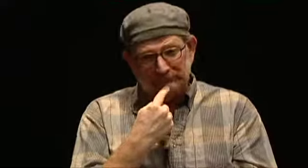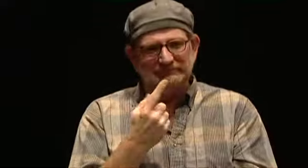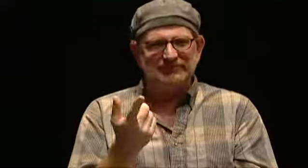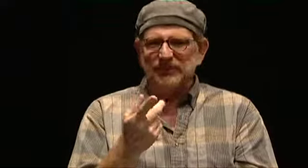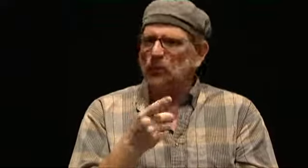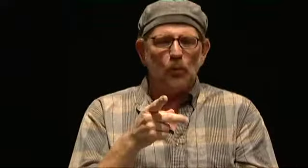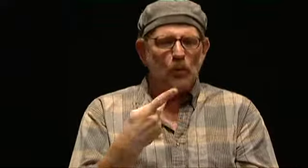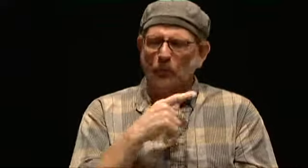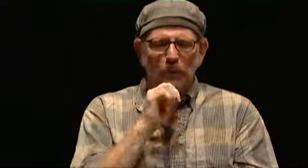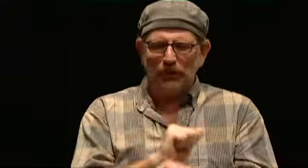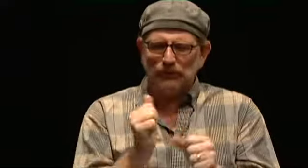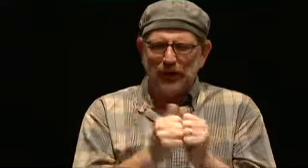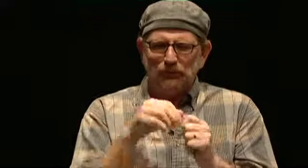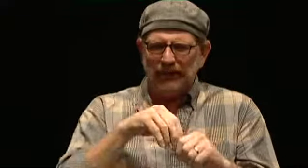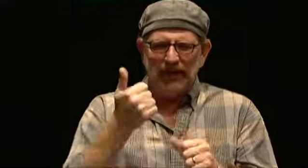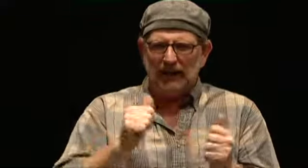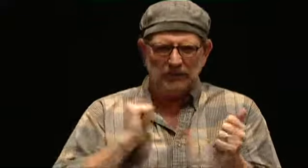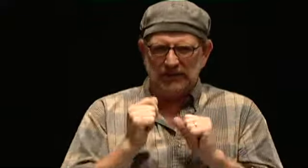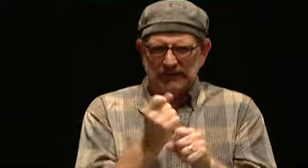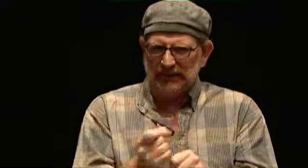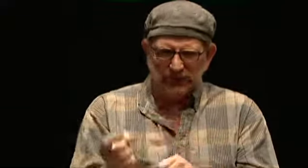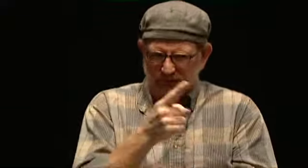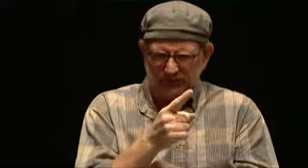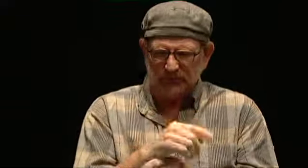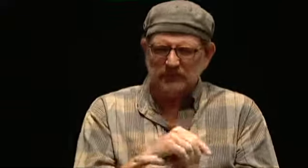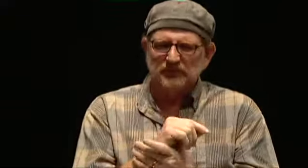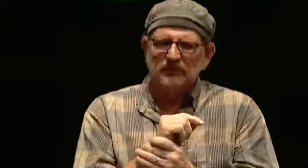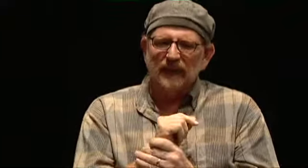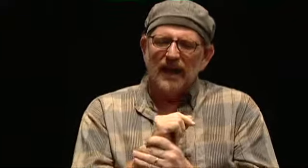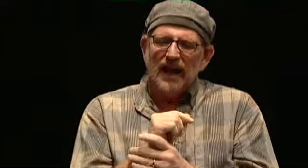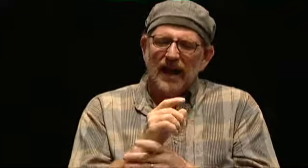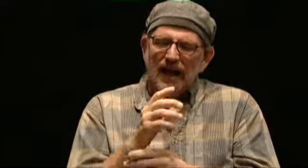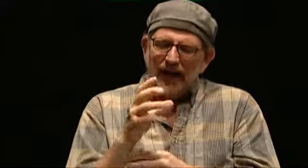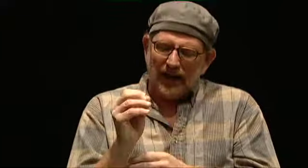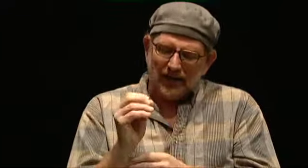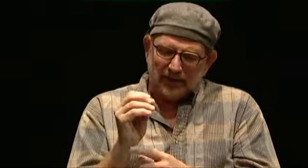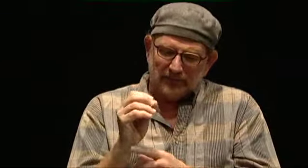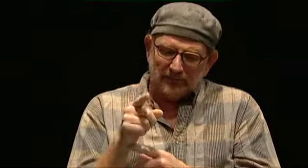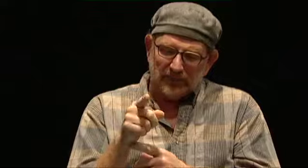so we won't work together in any plays next season.